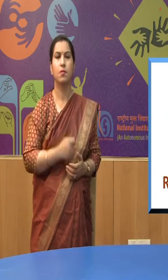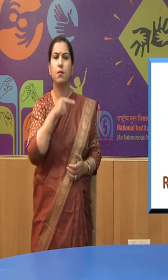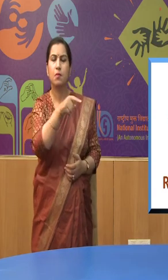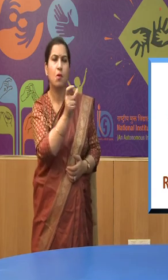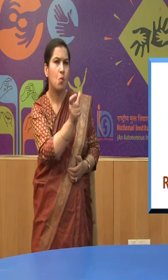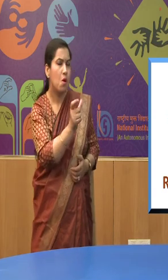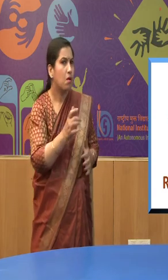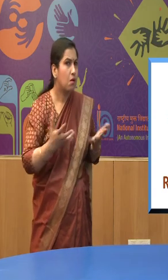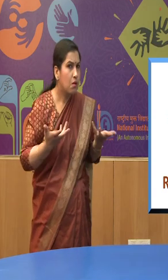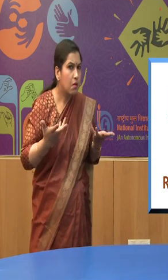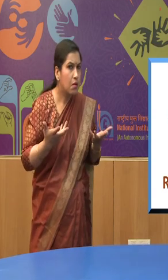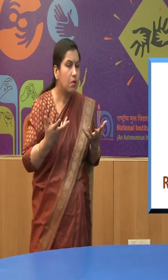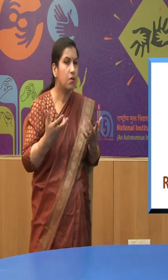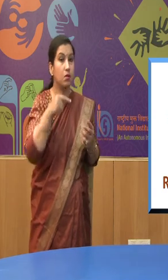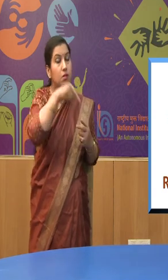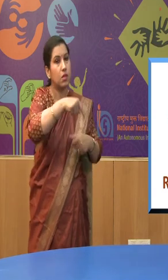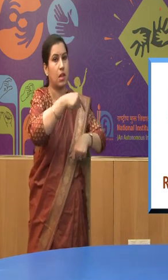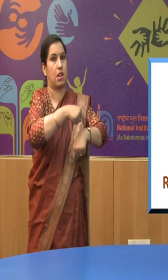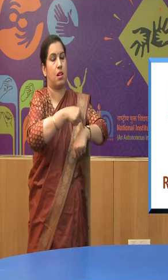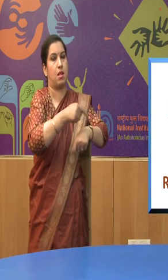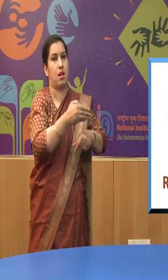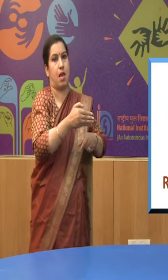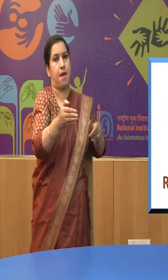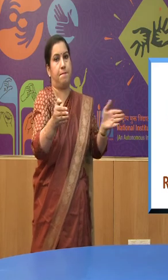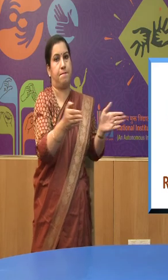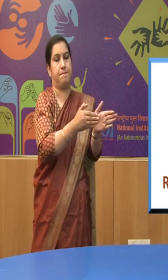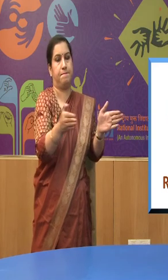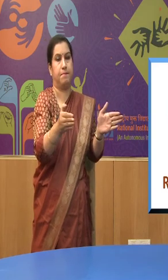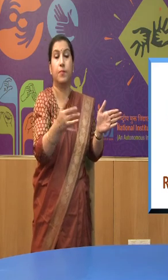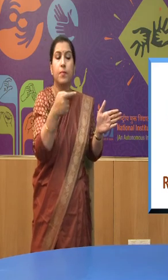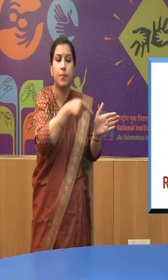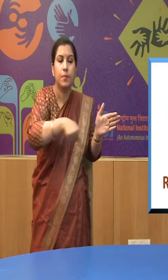The Renaissance was the period of growth in the field of